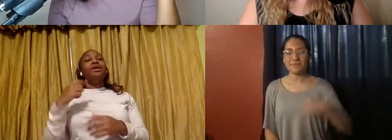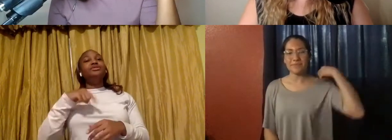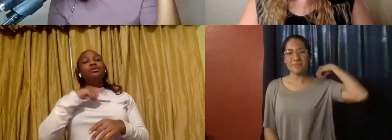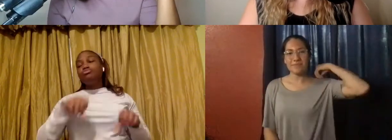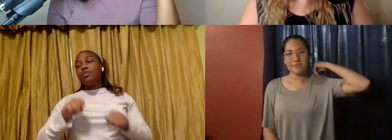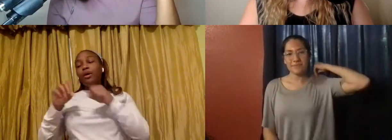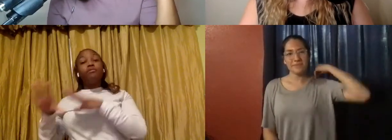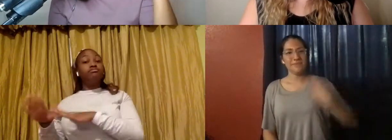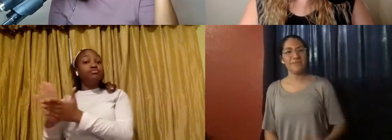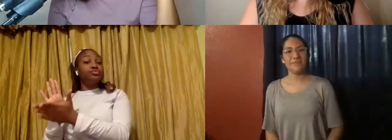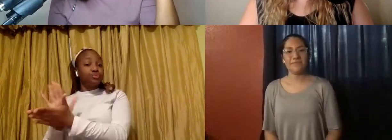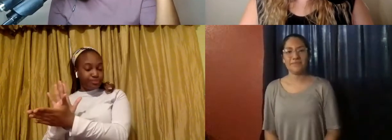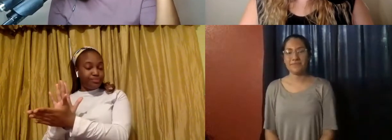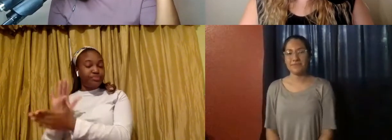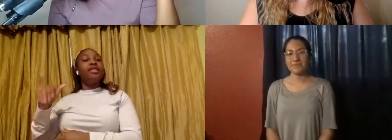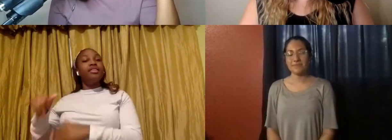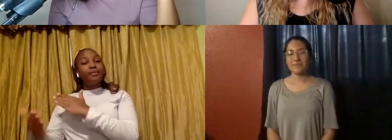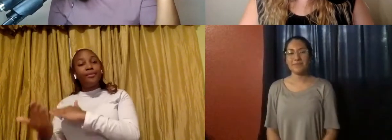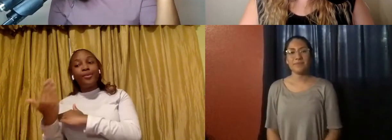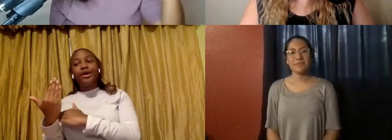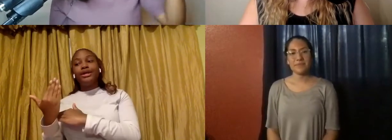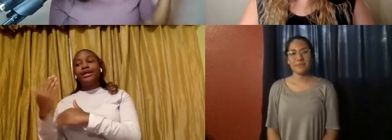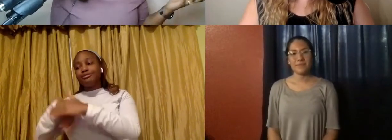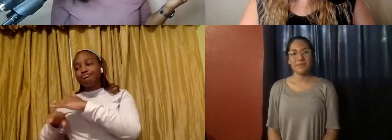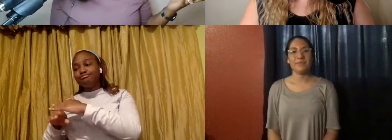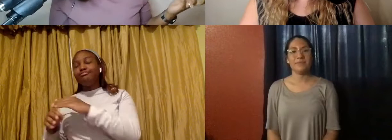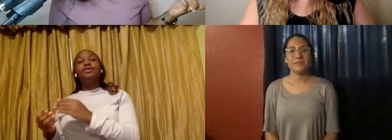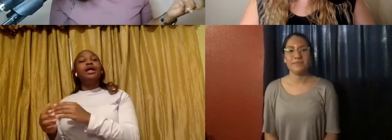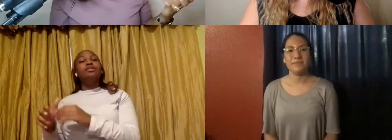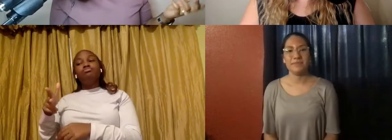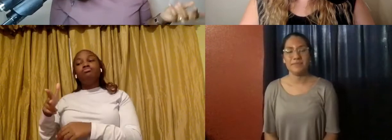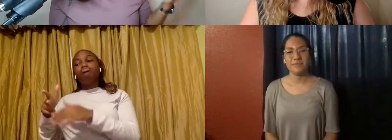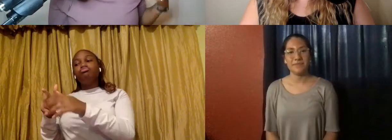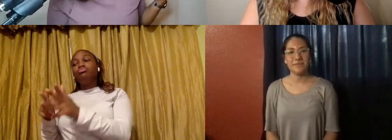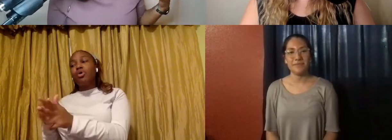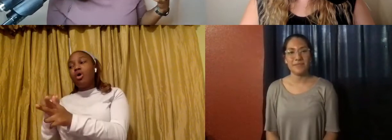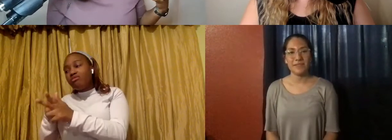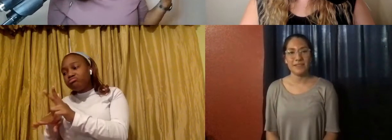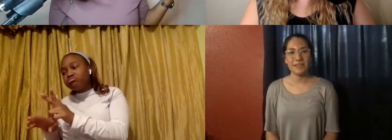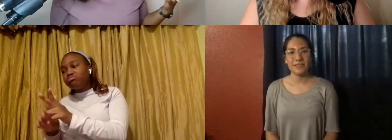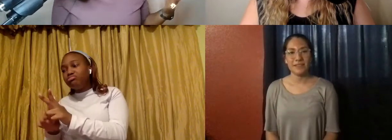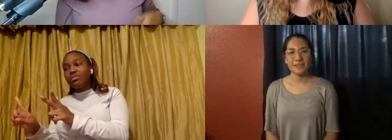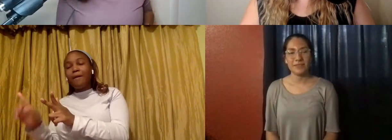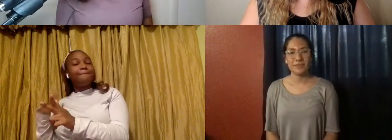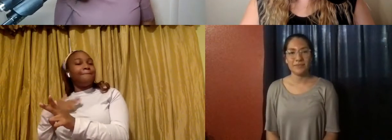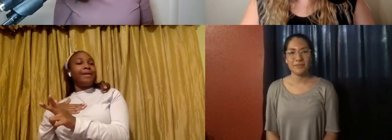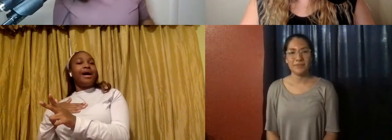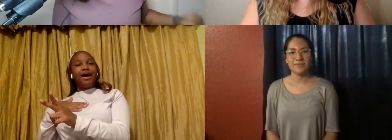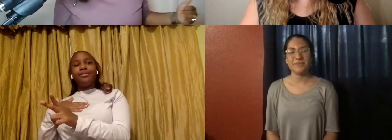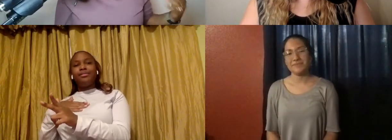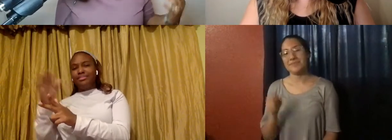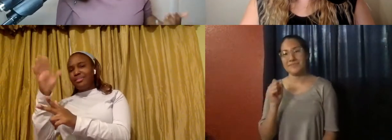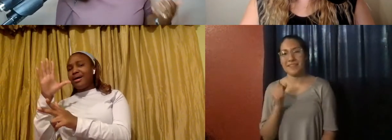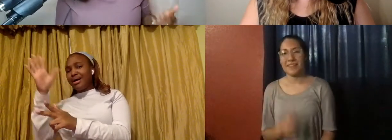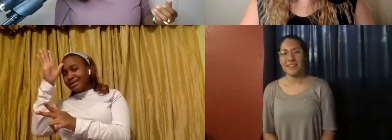morning and I go to get out the car, but like, you know, we are very traditional. So my dad's like, oh, give me a kiss on the cheek, you know? Yeah. And so I was like, oh, okay. But I